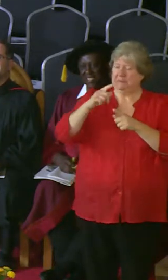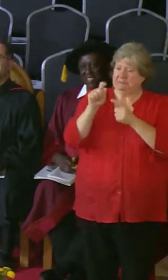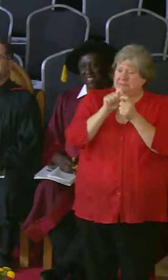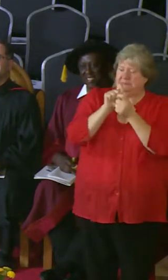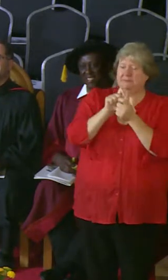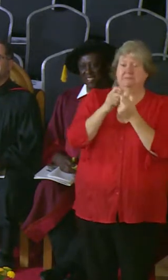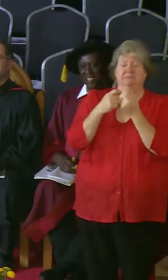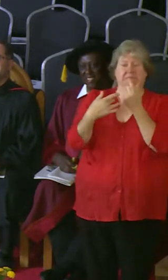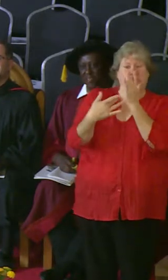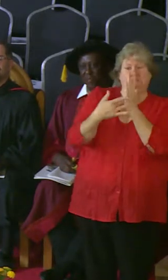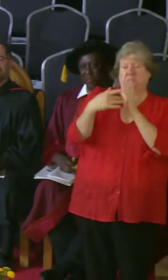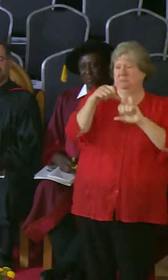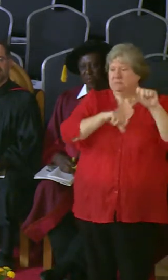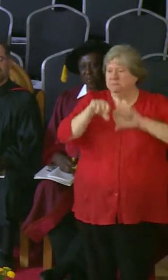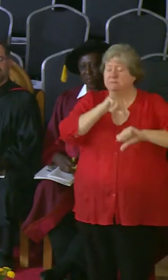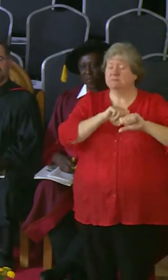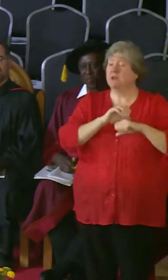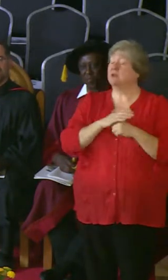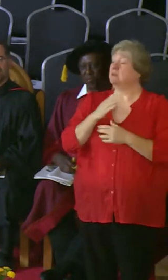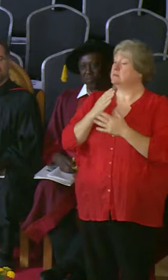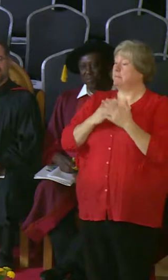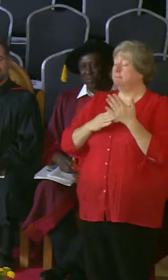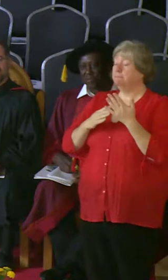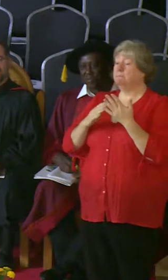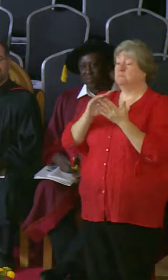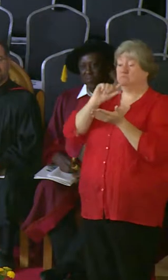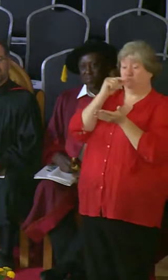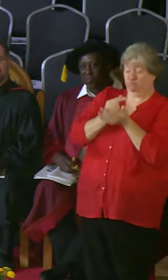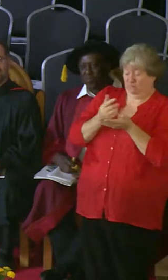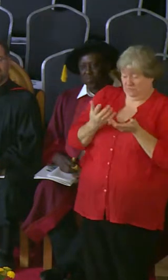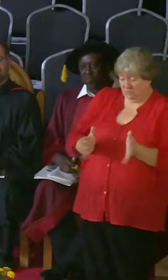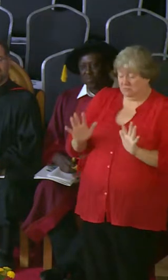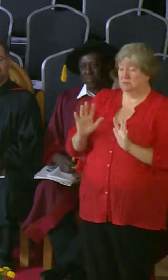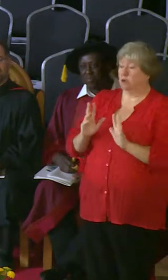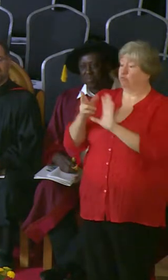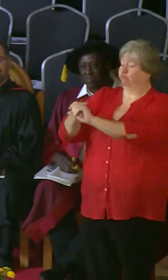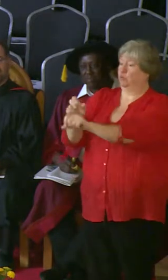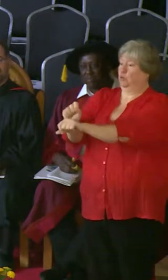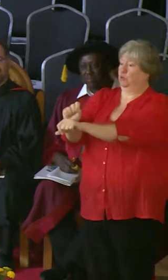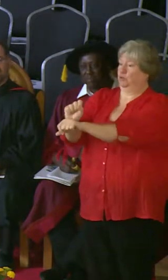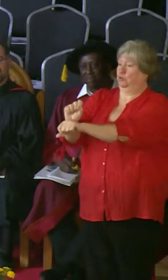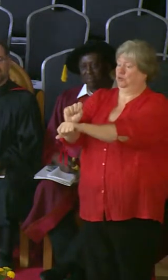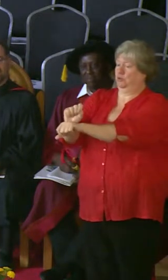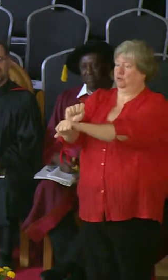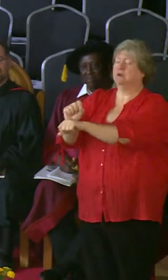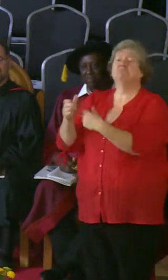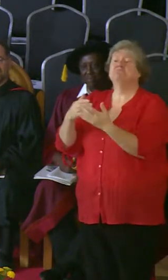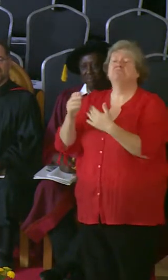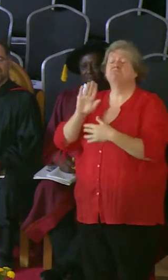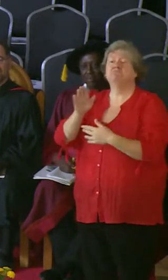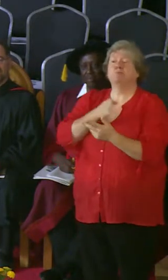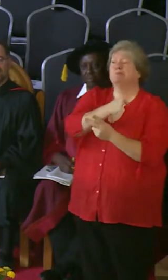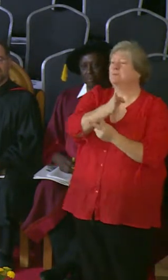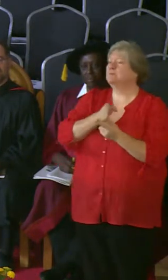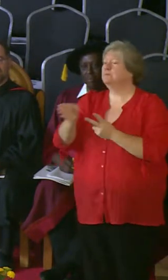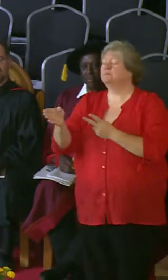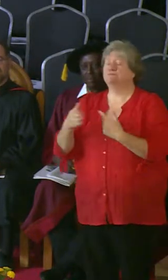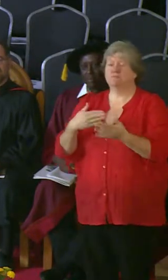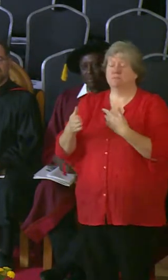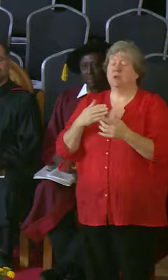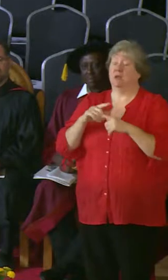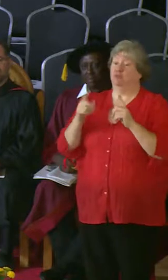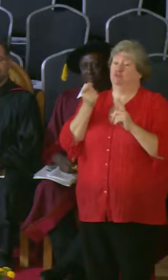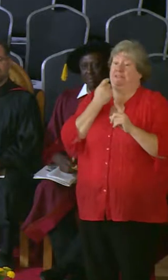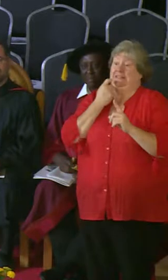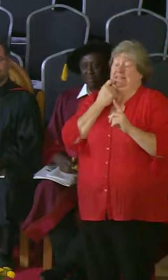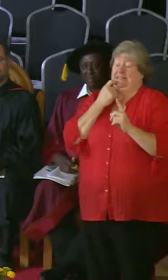science or technology. Some of you will join the workforce directly. Regardless of your path, recent reports